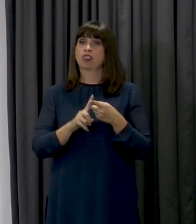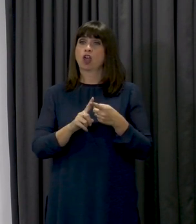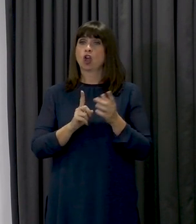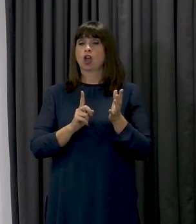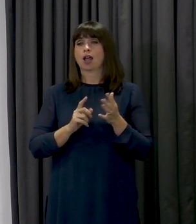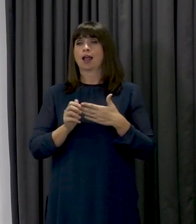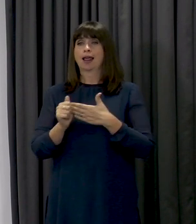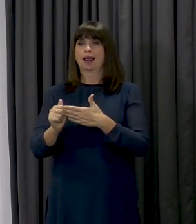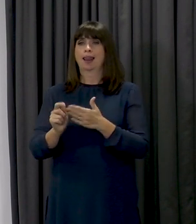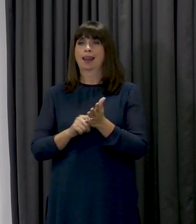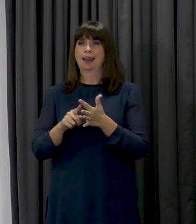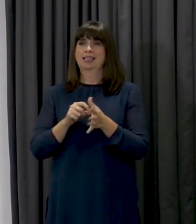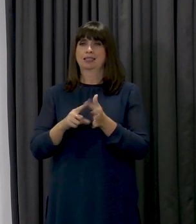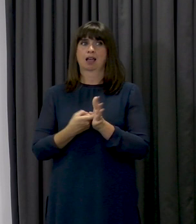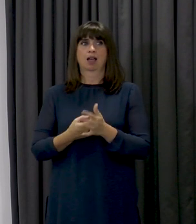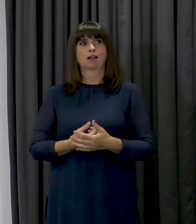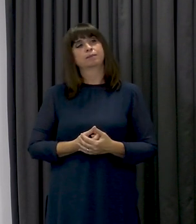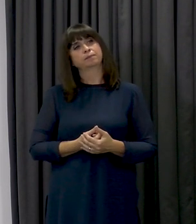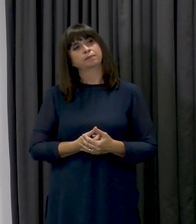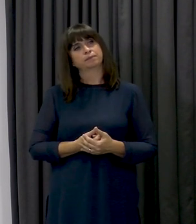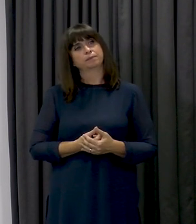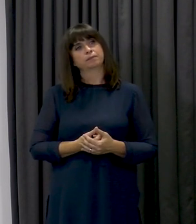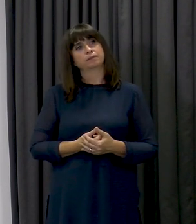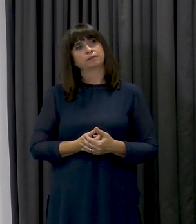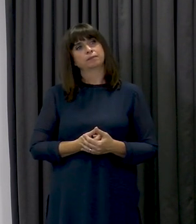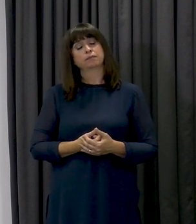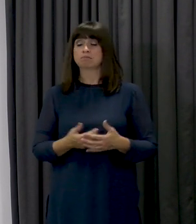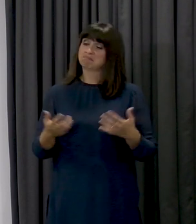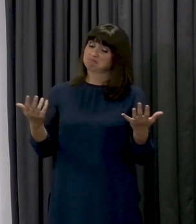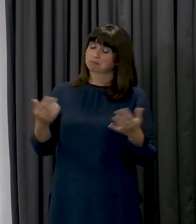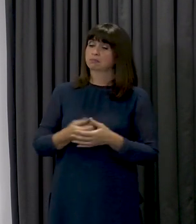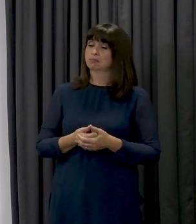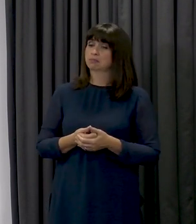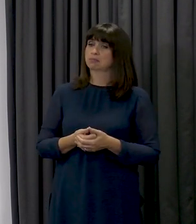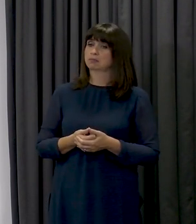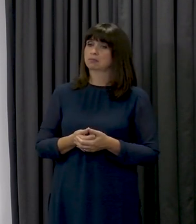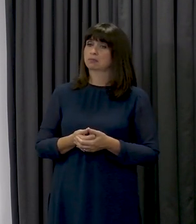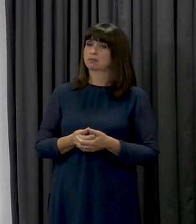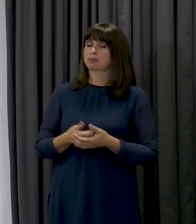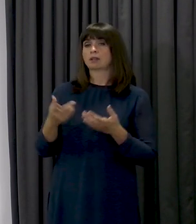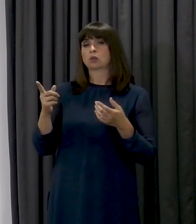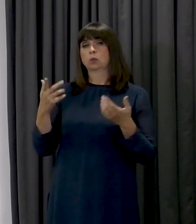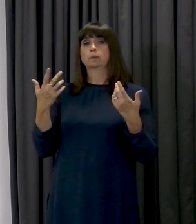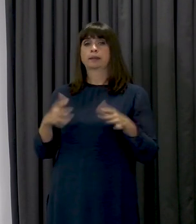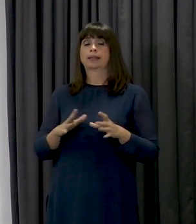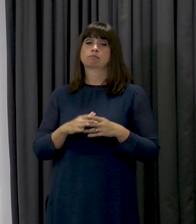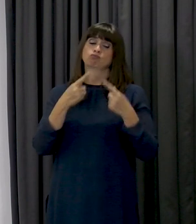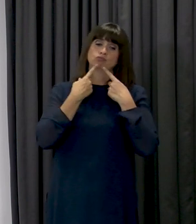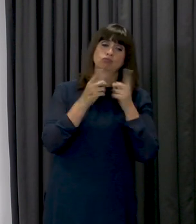Thank you, Minister. So we've obviously heard all the new announcements with regards to